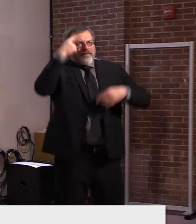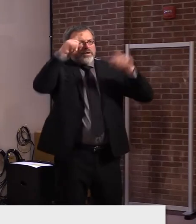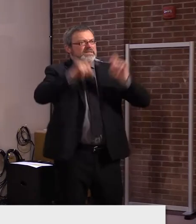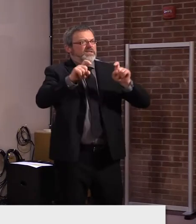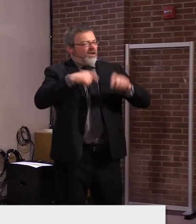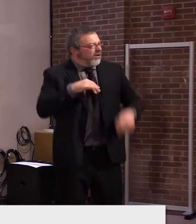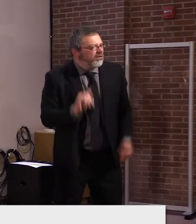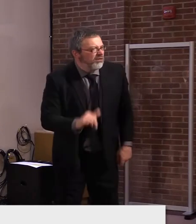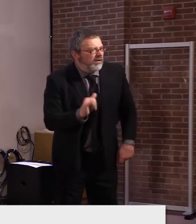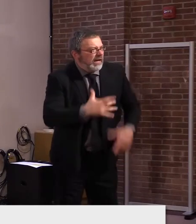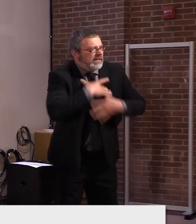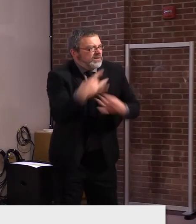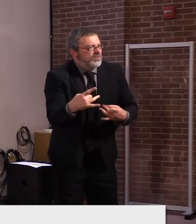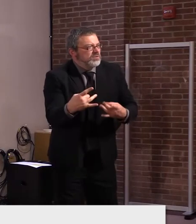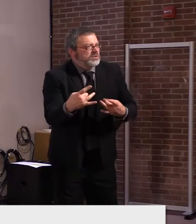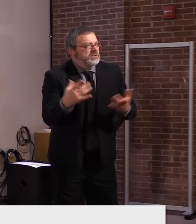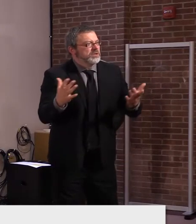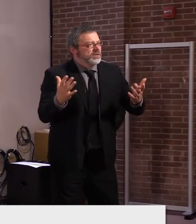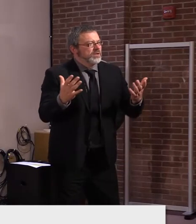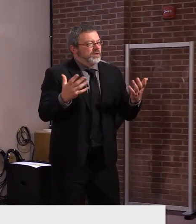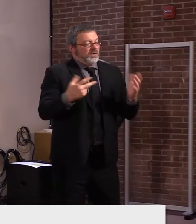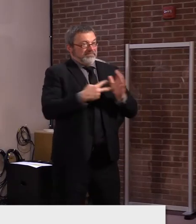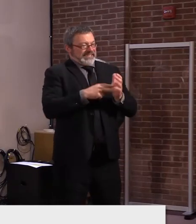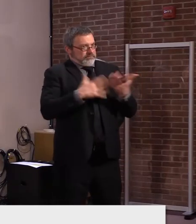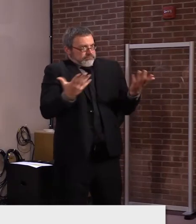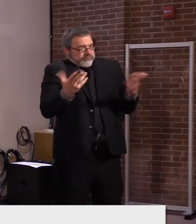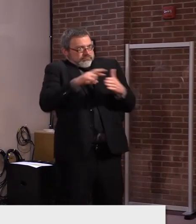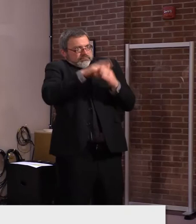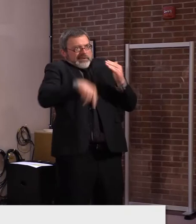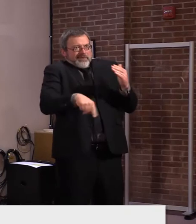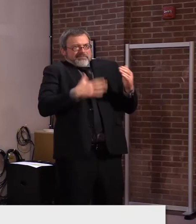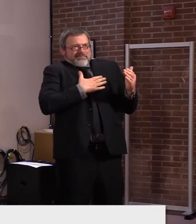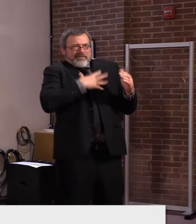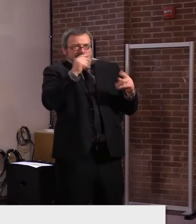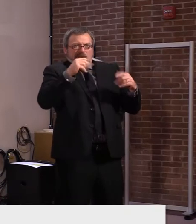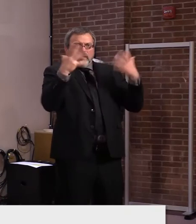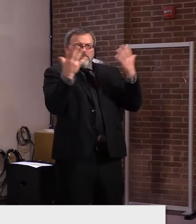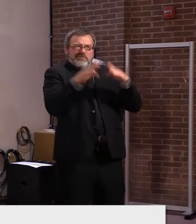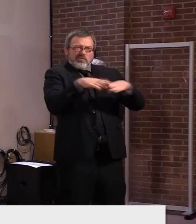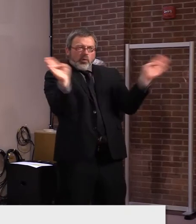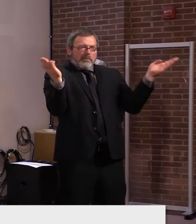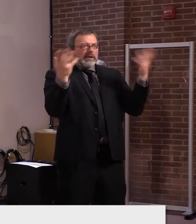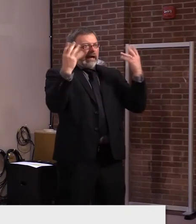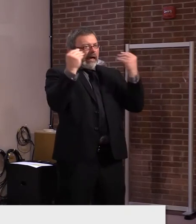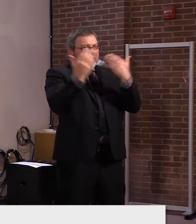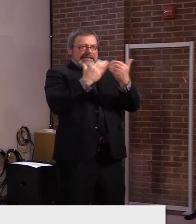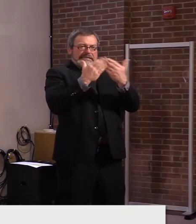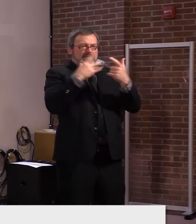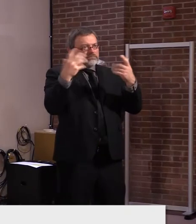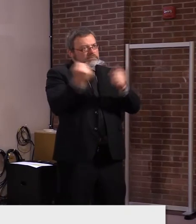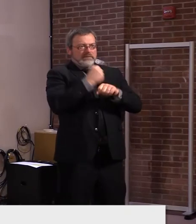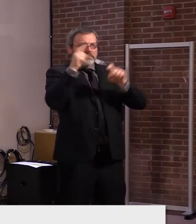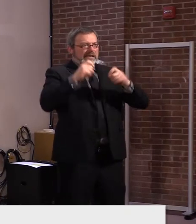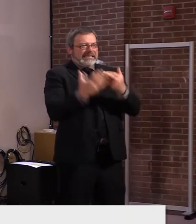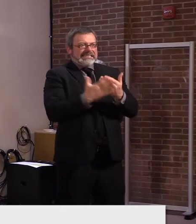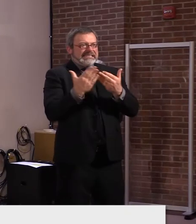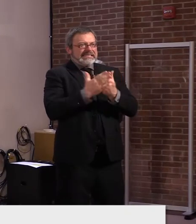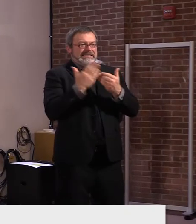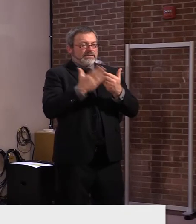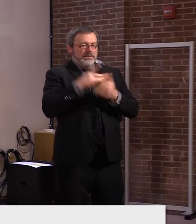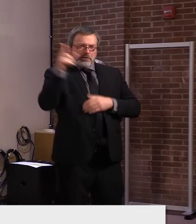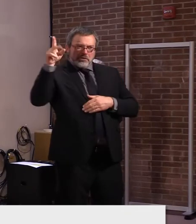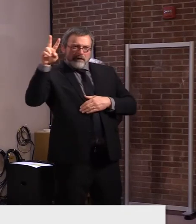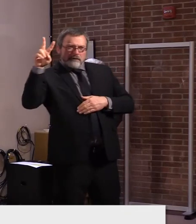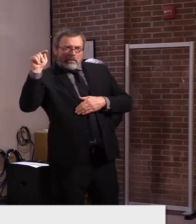they're typically from New Hampshire and New York. Can I ask you one non-COVID question, Governor? The legislature, as you know,